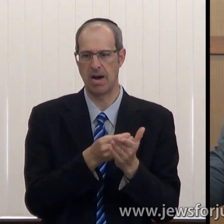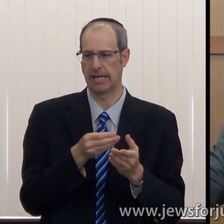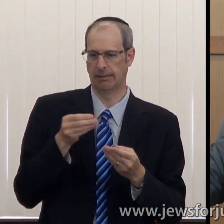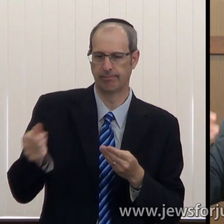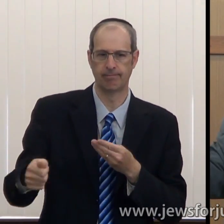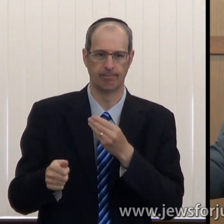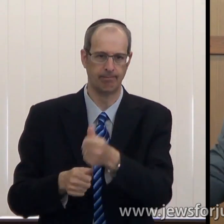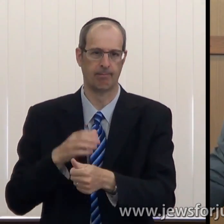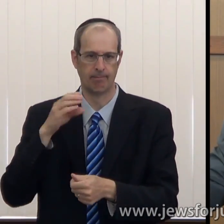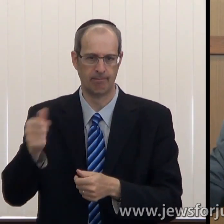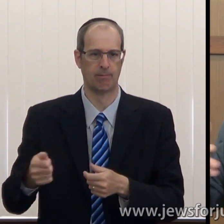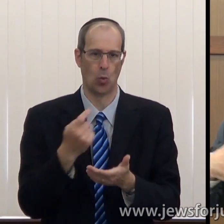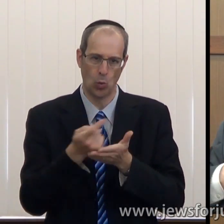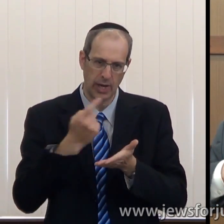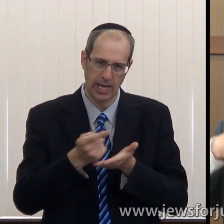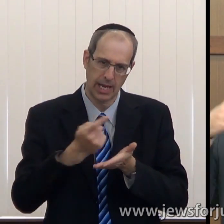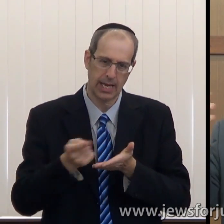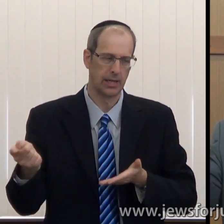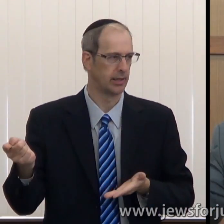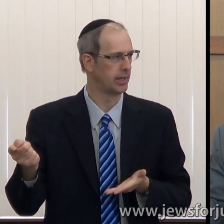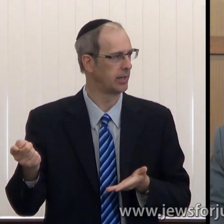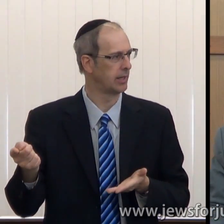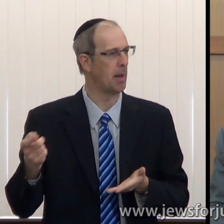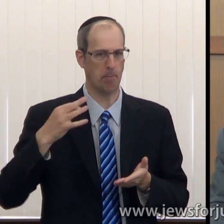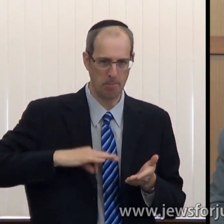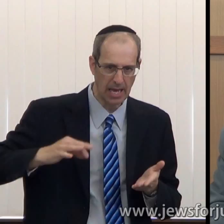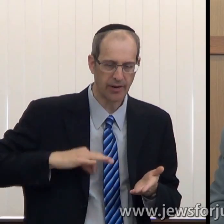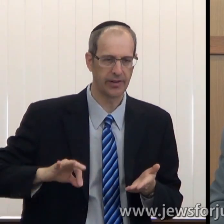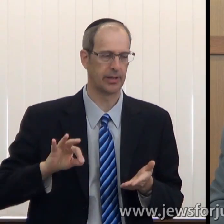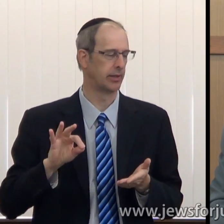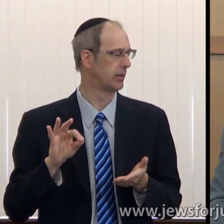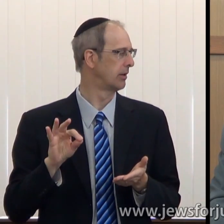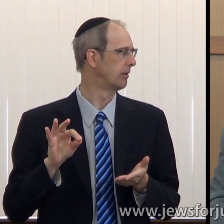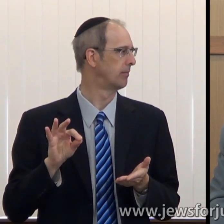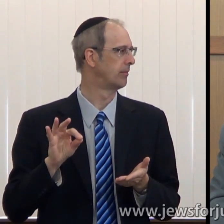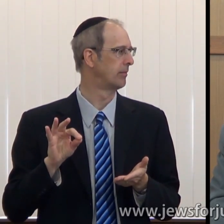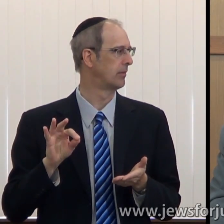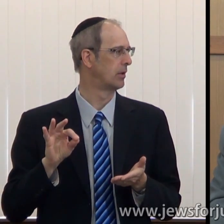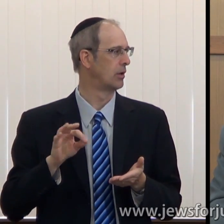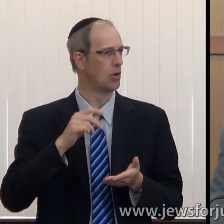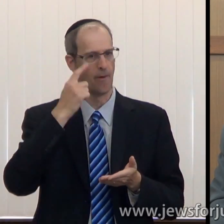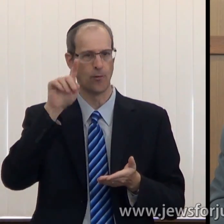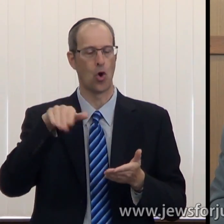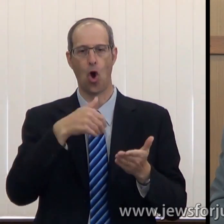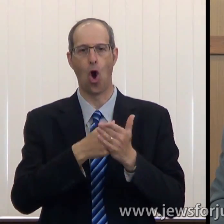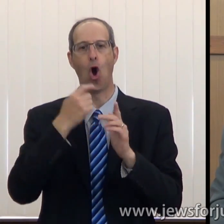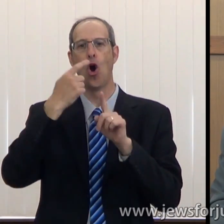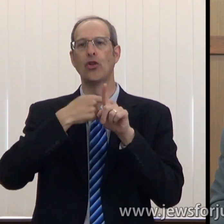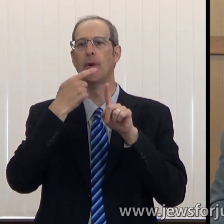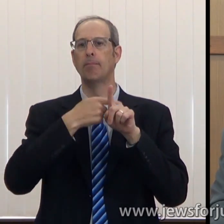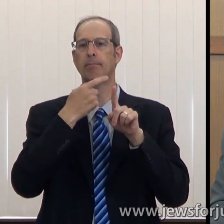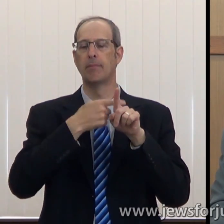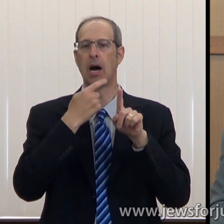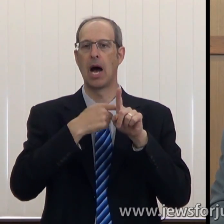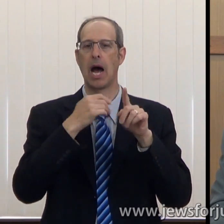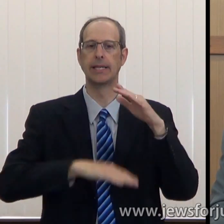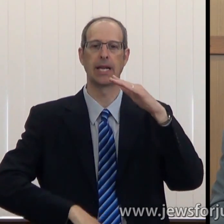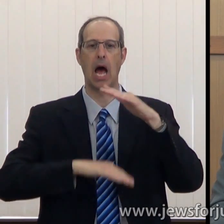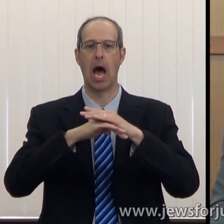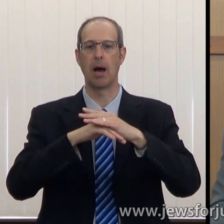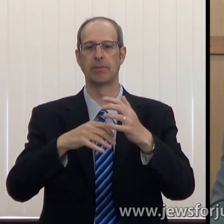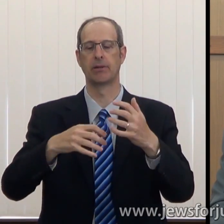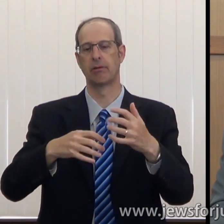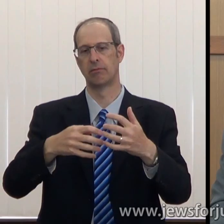would have received if they were working, plus benefits for all the months that it took to rebuild the factory.